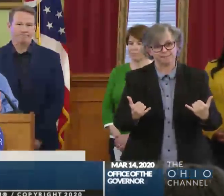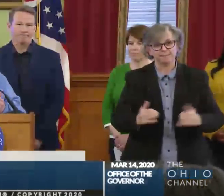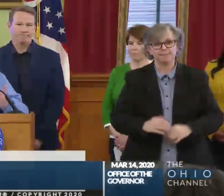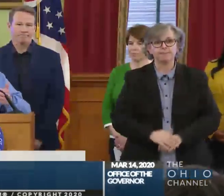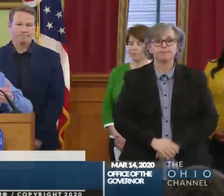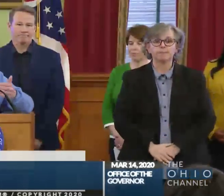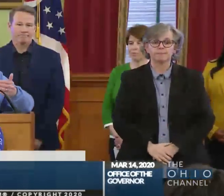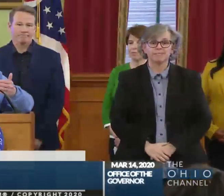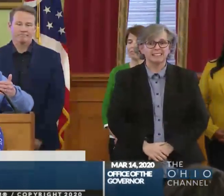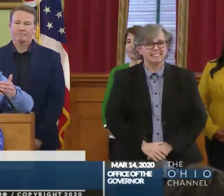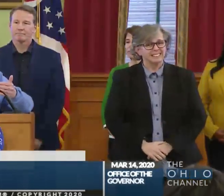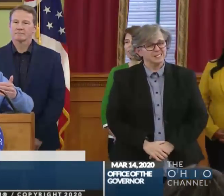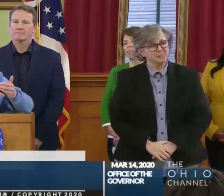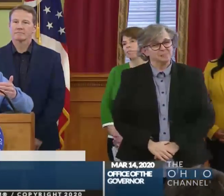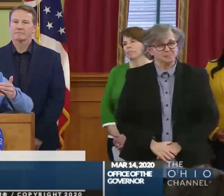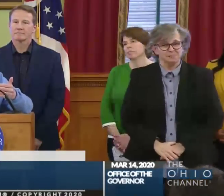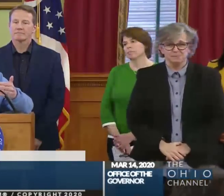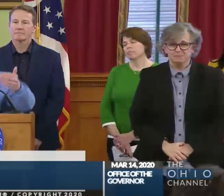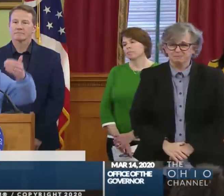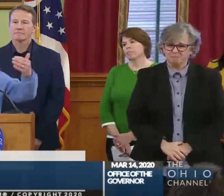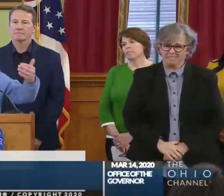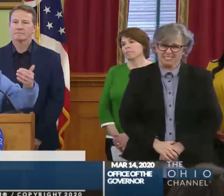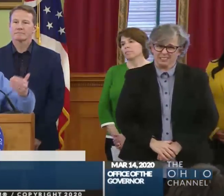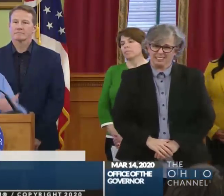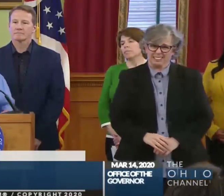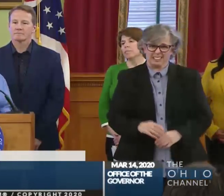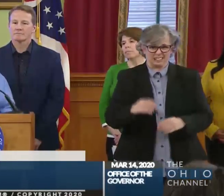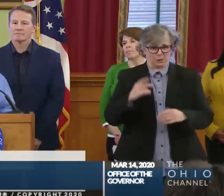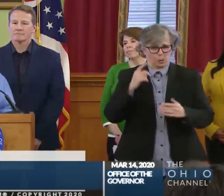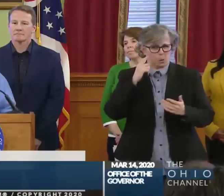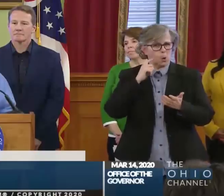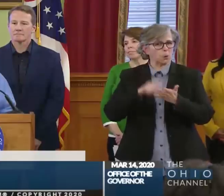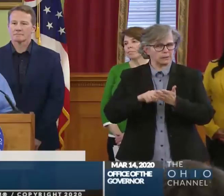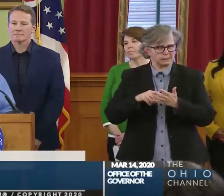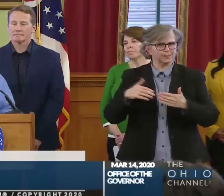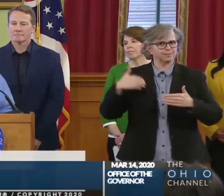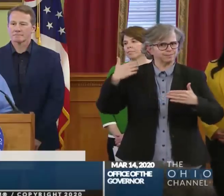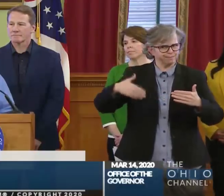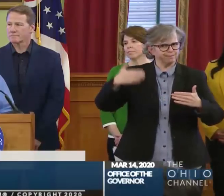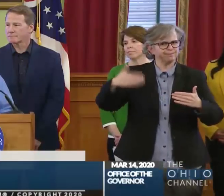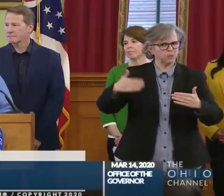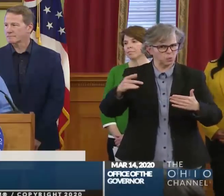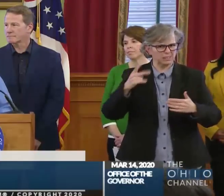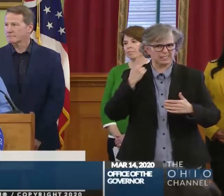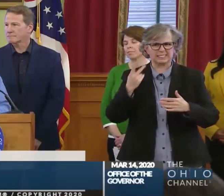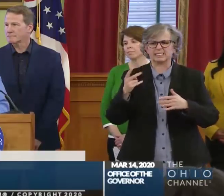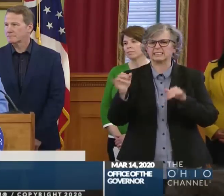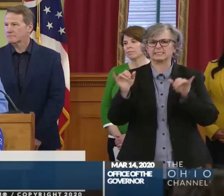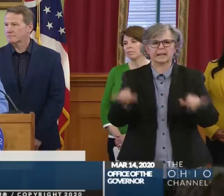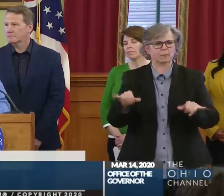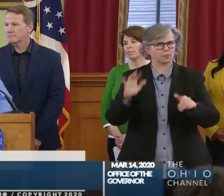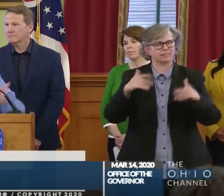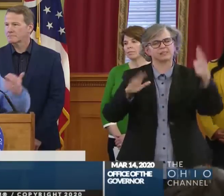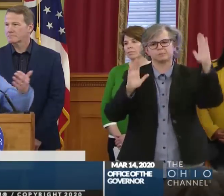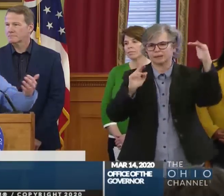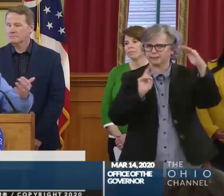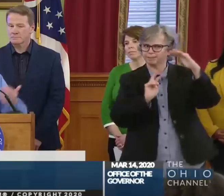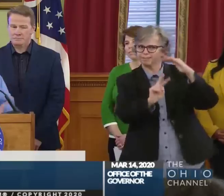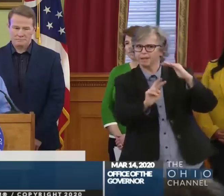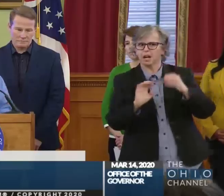Each day, what you're seeing is what we expected, which is the number of confirmed coronavirus